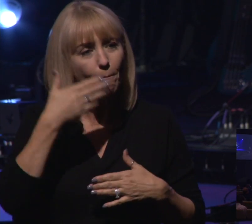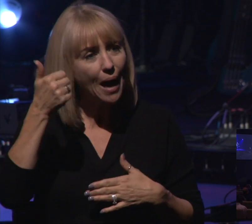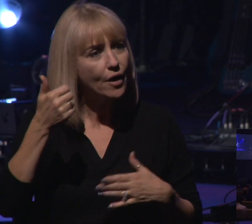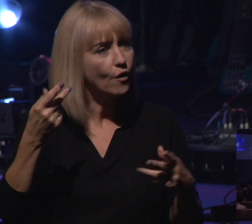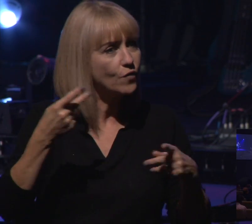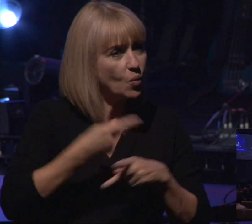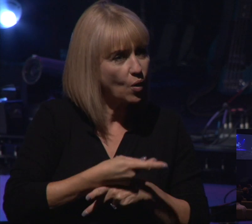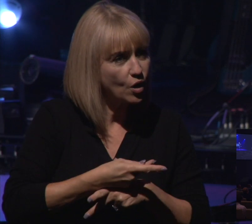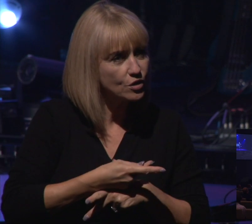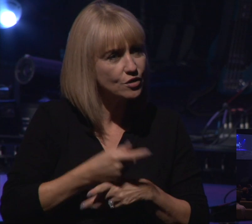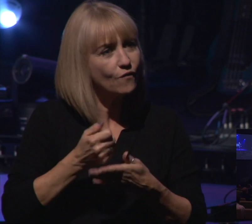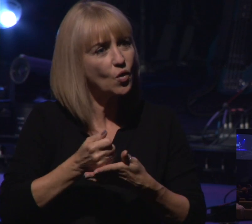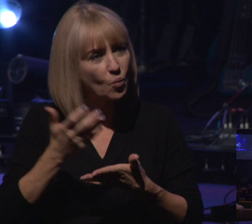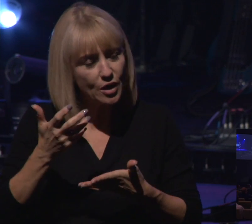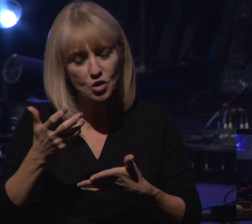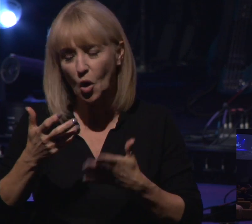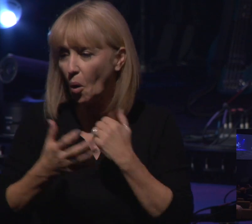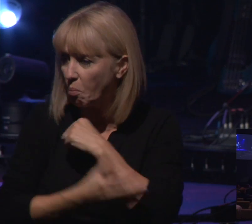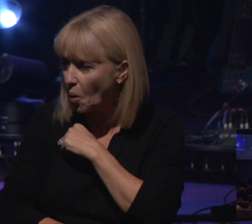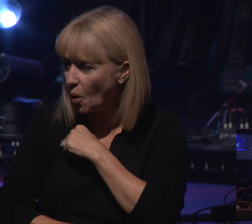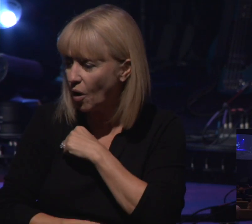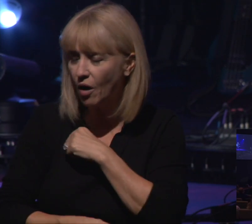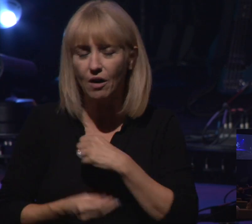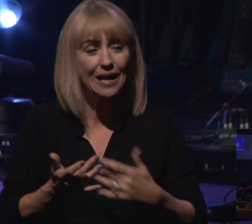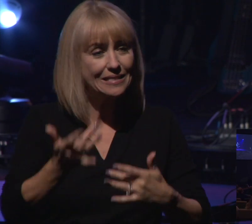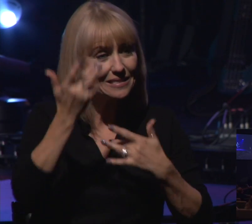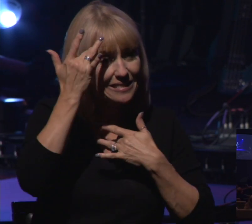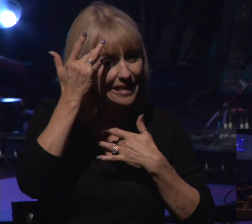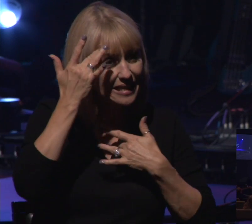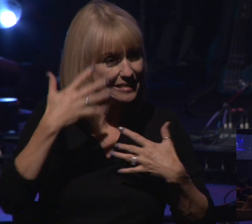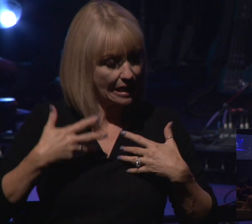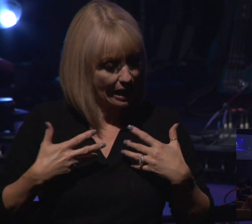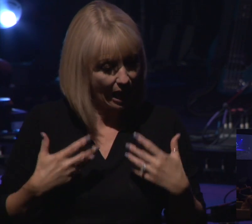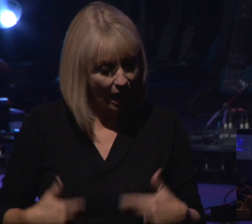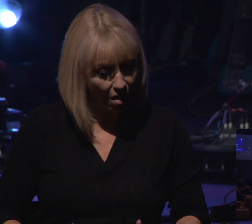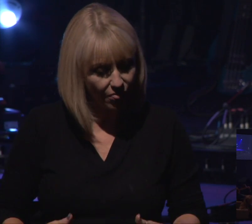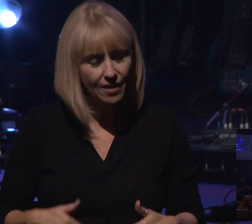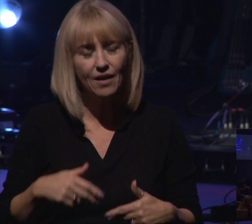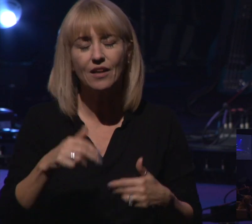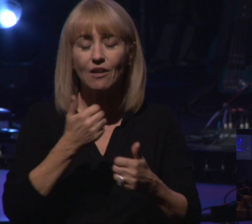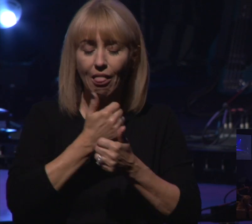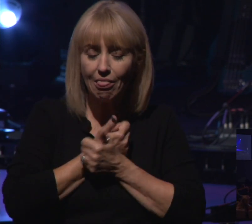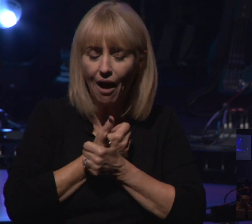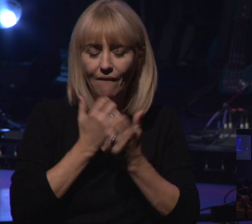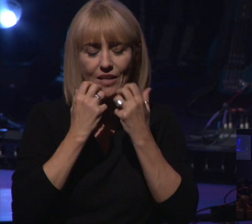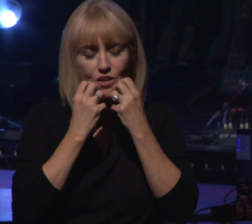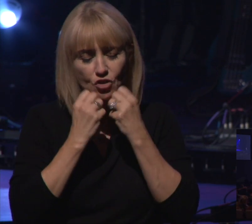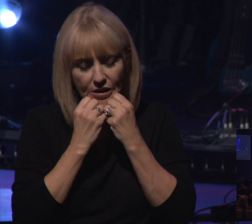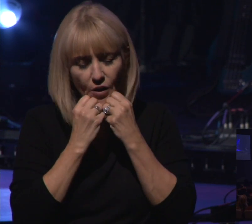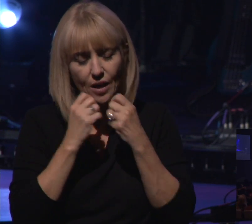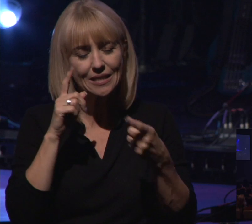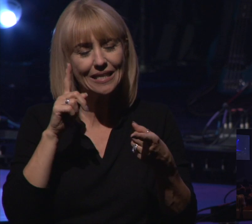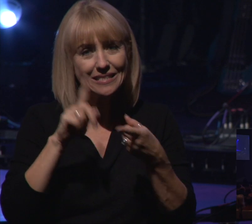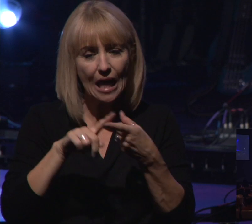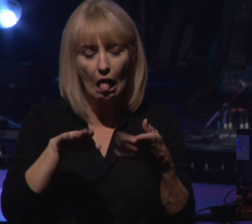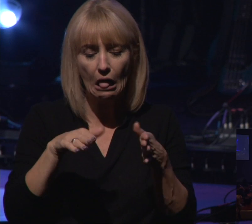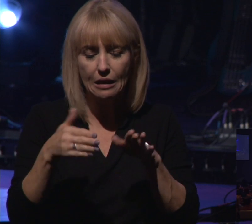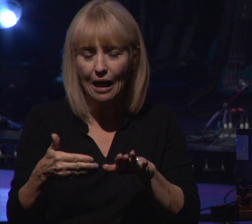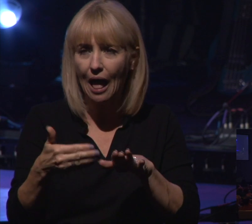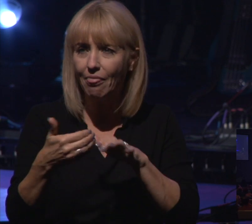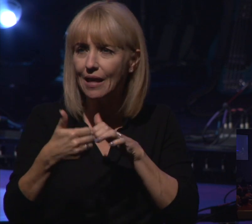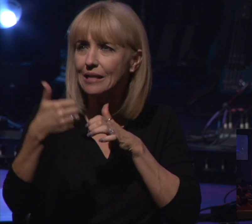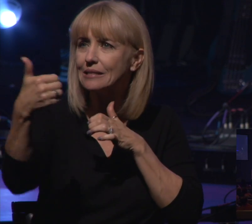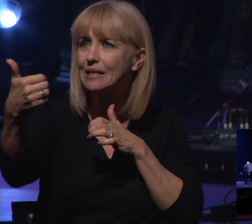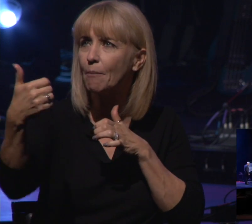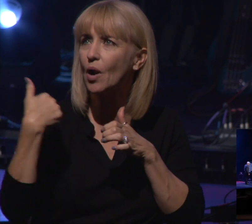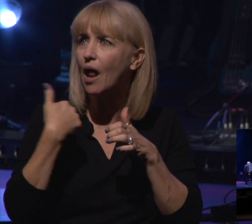hear you. For better, for worse, for richer, for poorer, in sickness and in health, to love and to